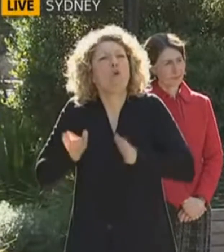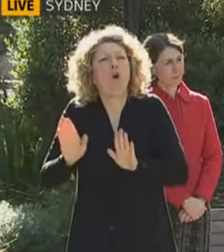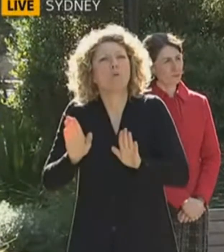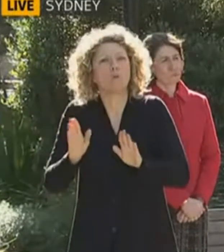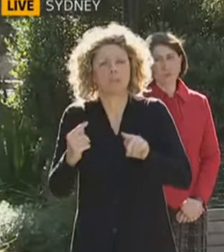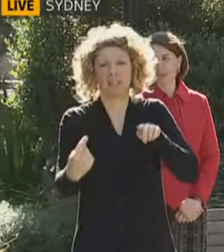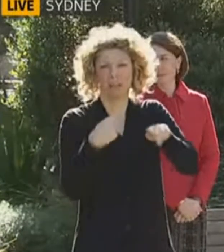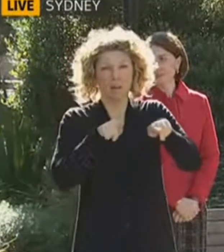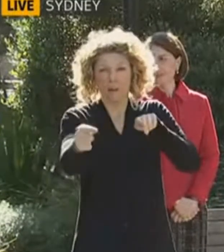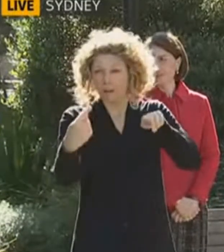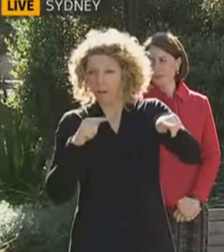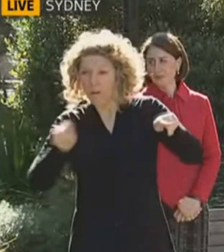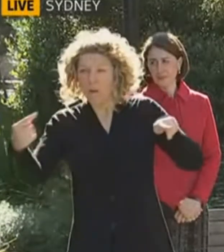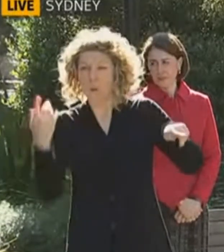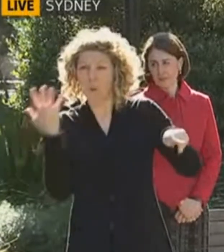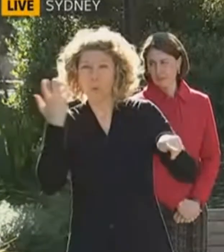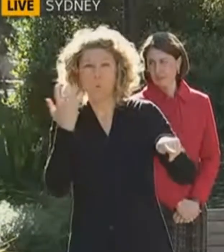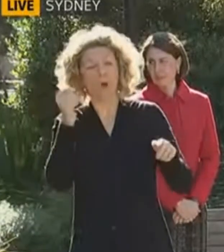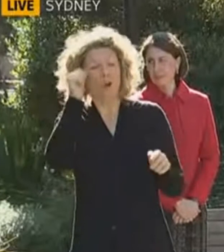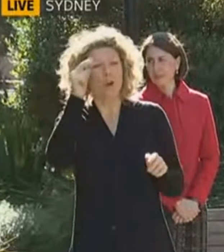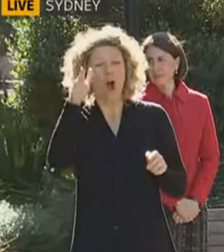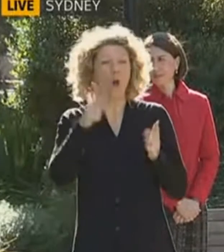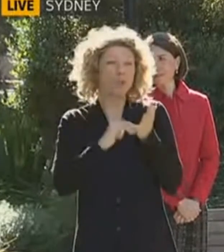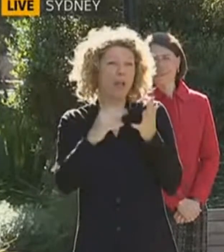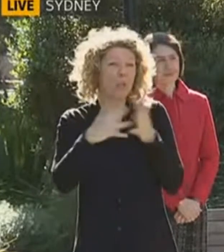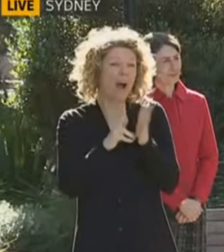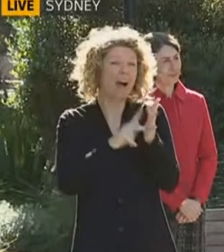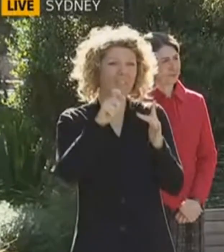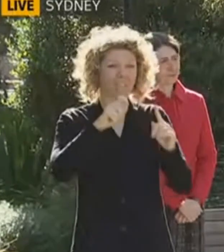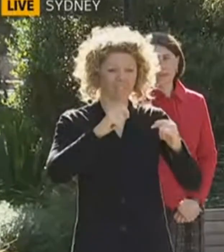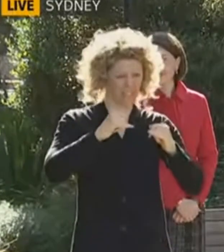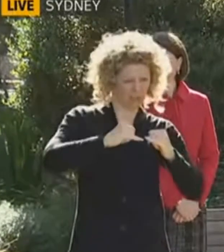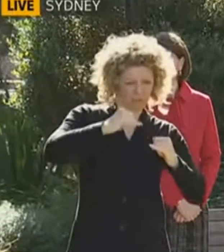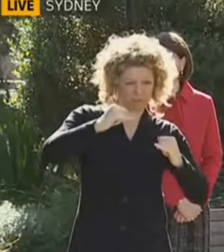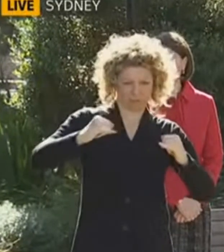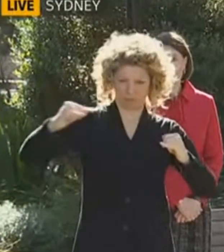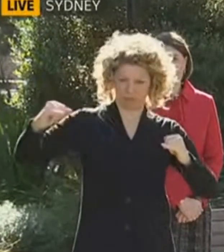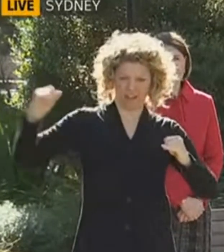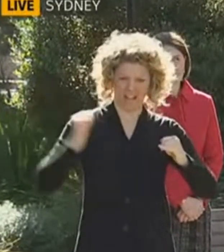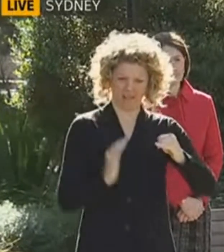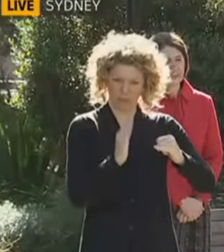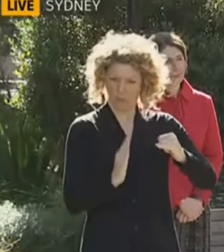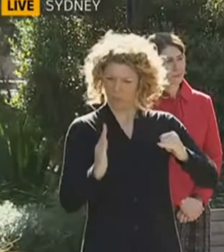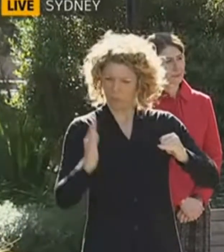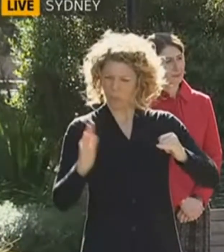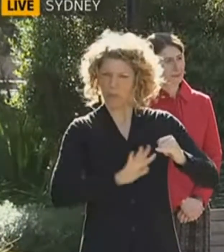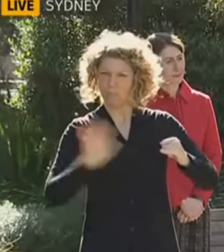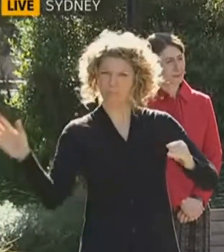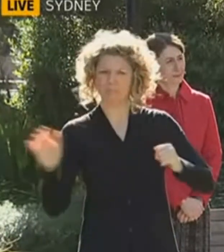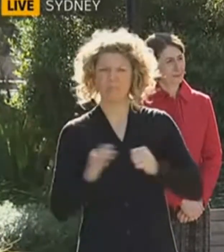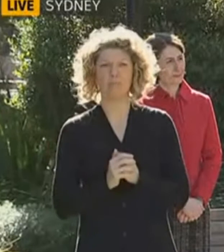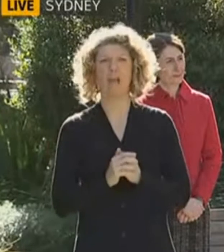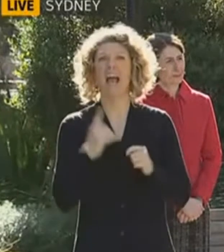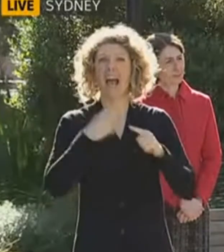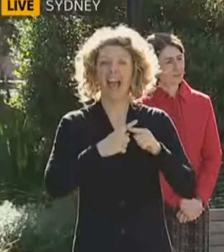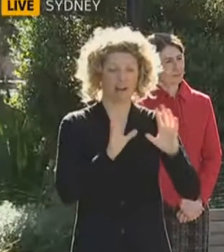the task is not lost on me in terms of the enormity of the logistics in this operation alone. There are 11 local